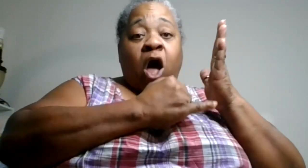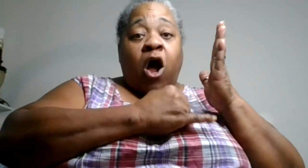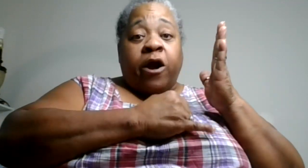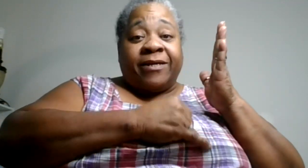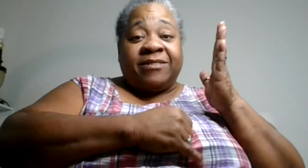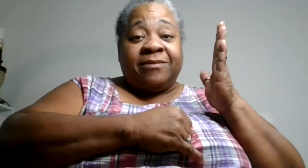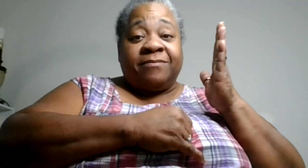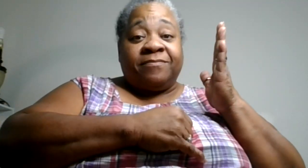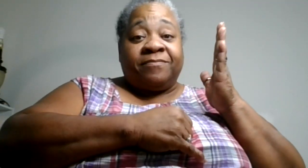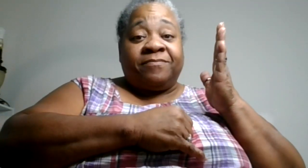Art.